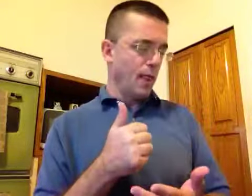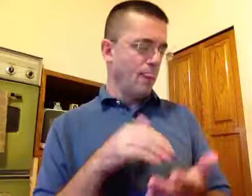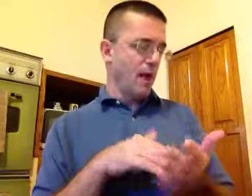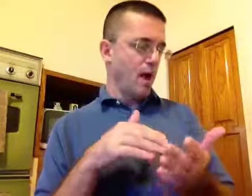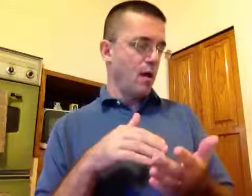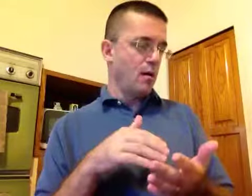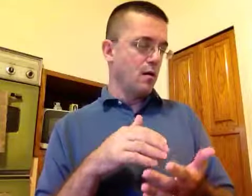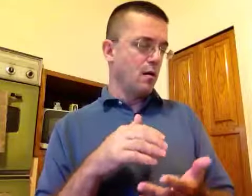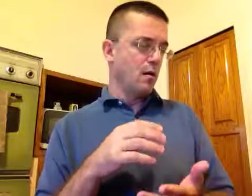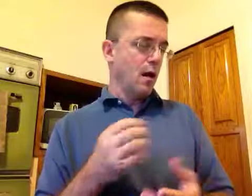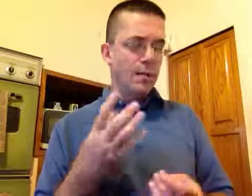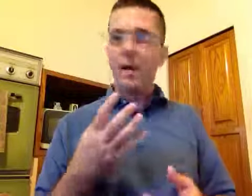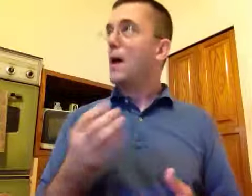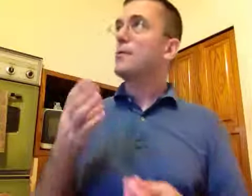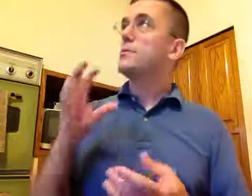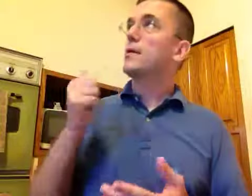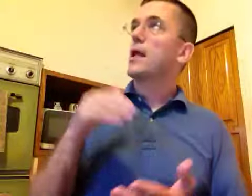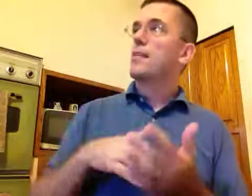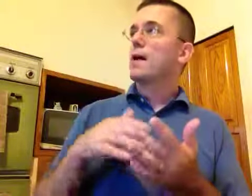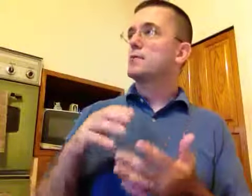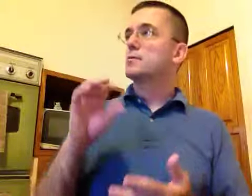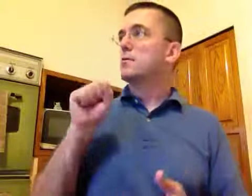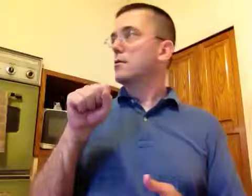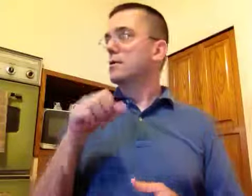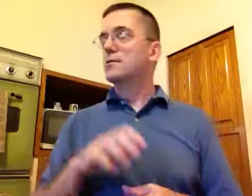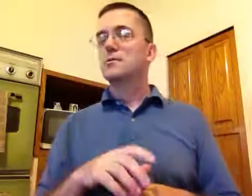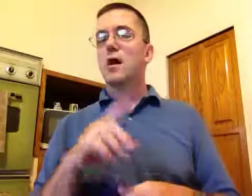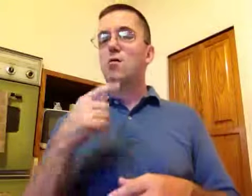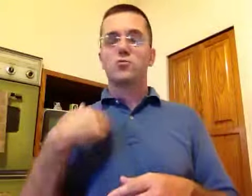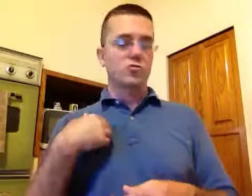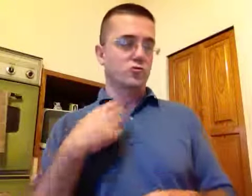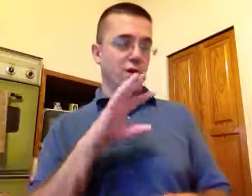No. So you have $60,000 in debt instead of 50.